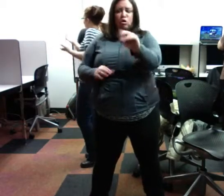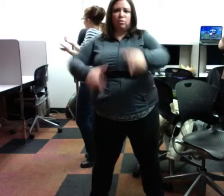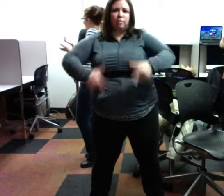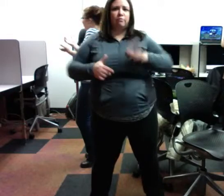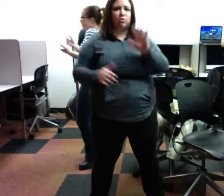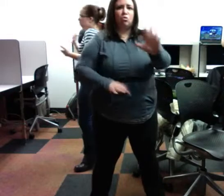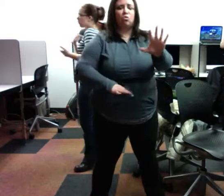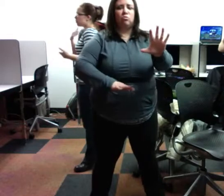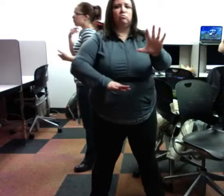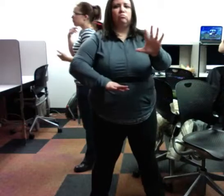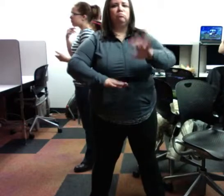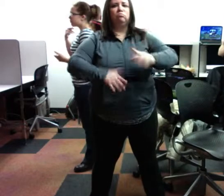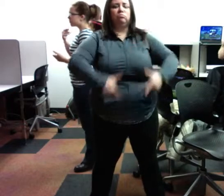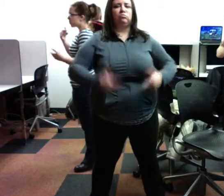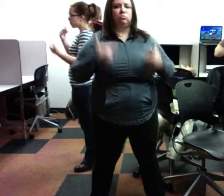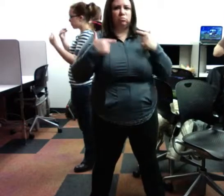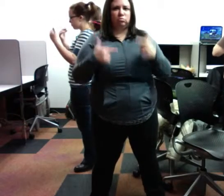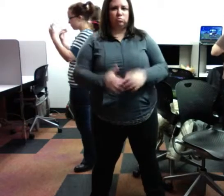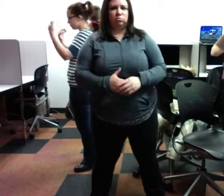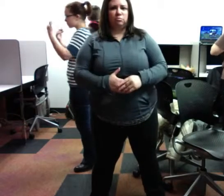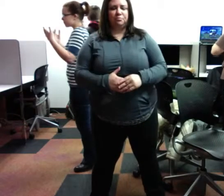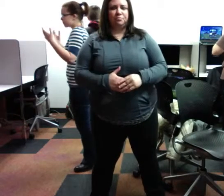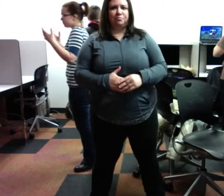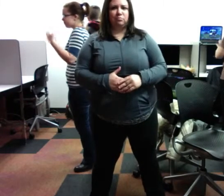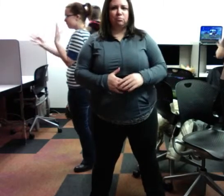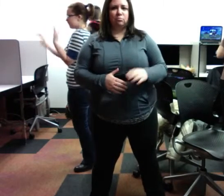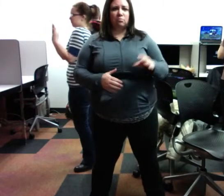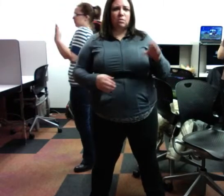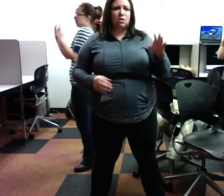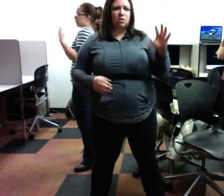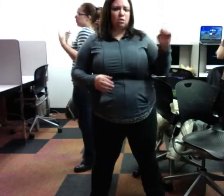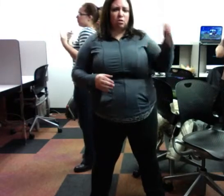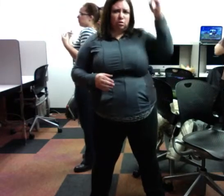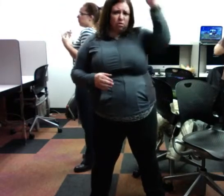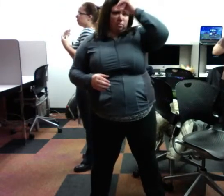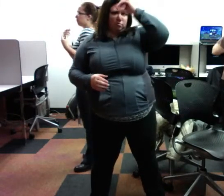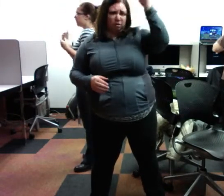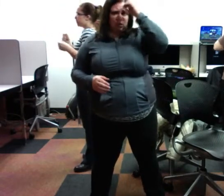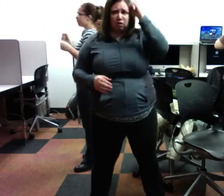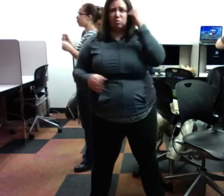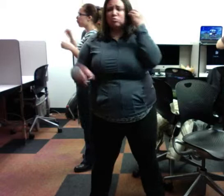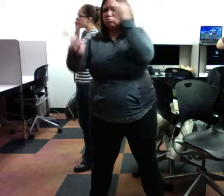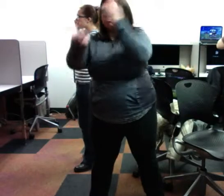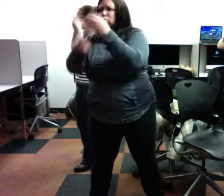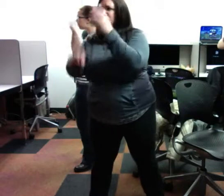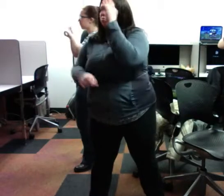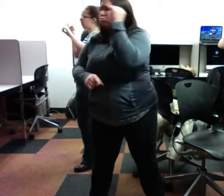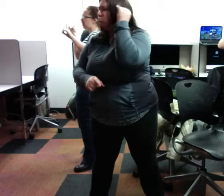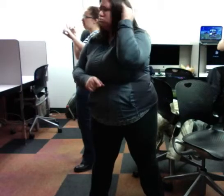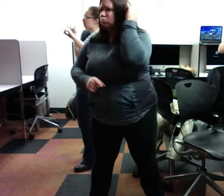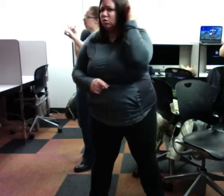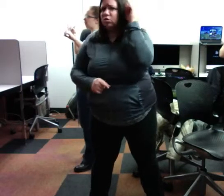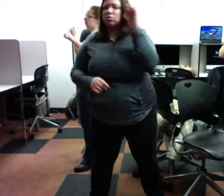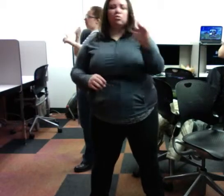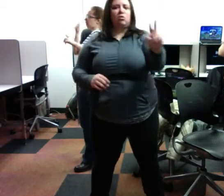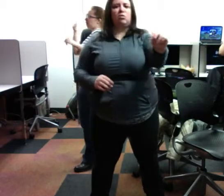thinking. Don't let the noise of others' opinions drown out your own inner voice. And most important, have the courage to follow your